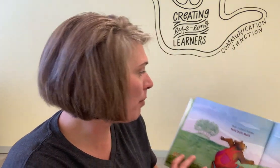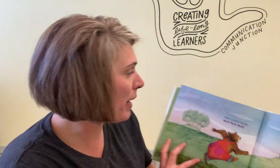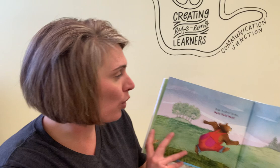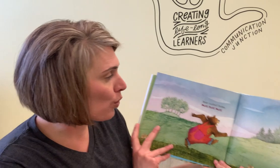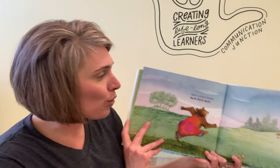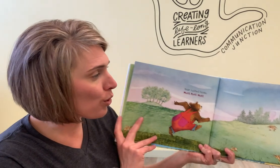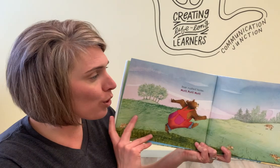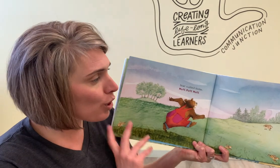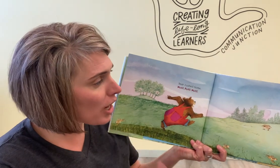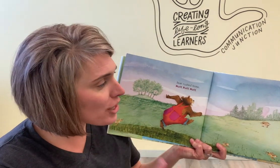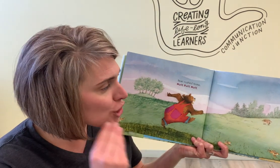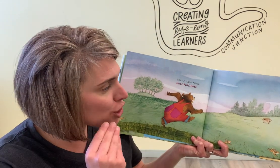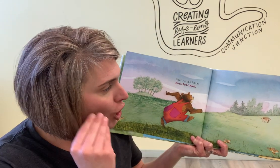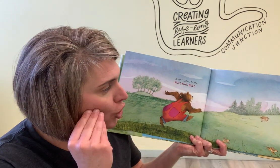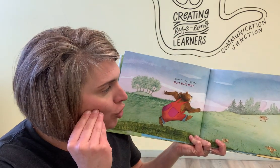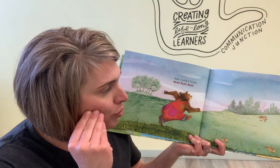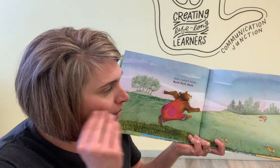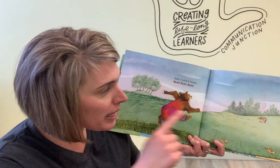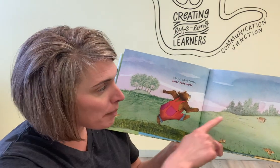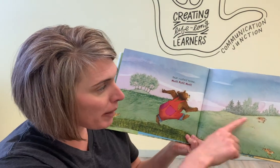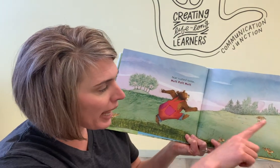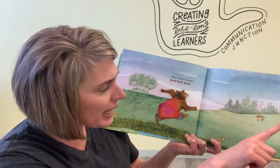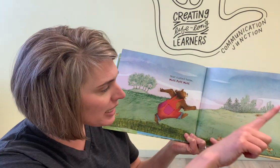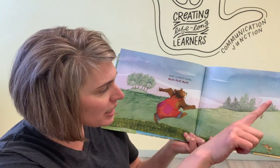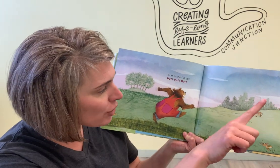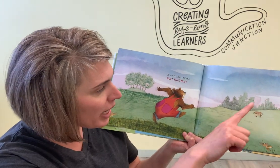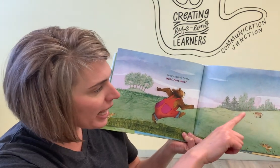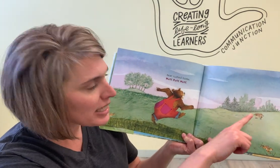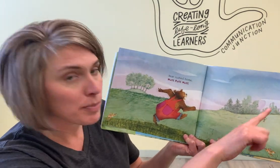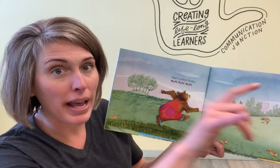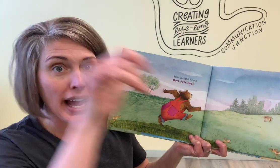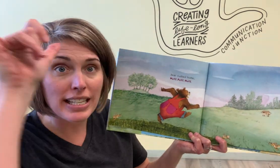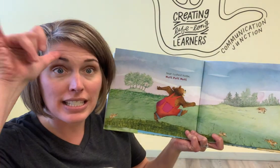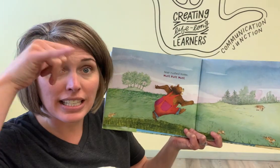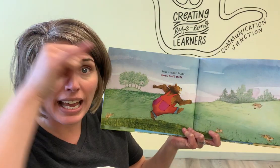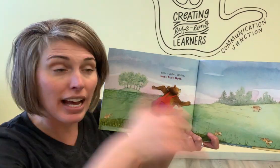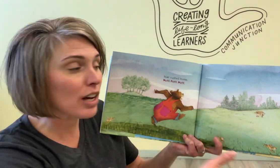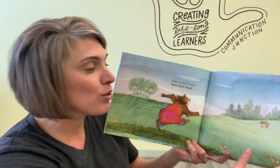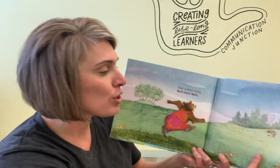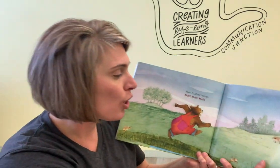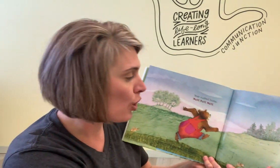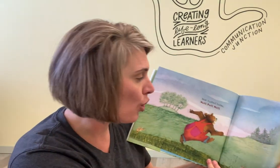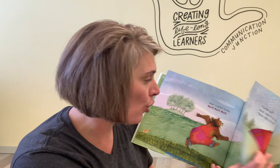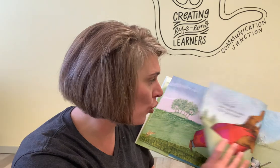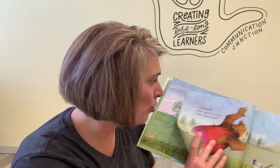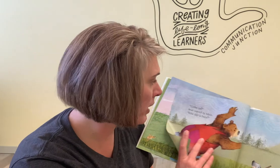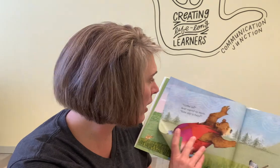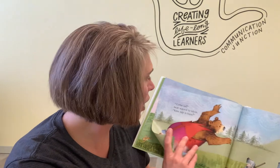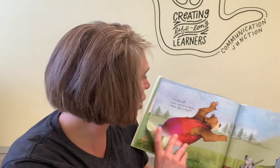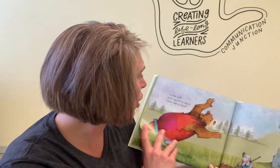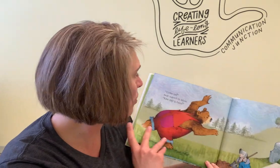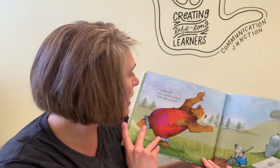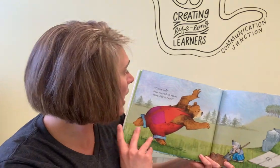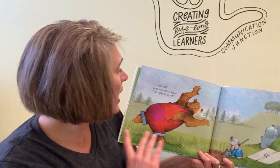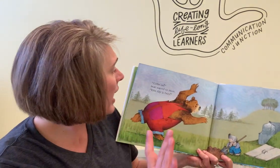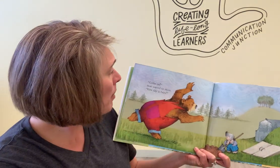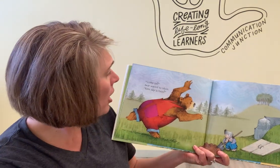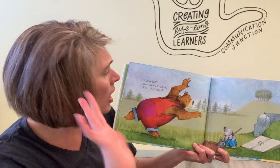Bear rushed home, past the grass, past the cows. Home he goes. Come